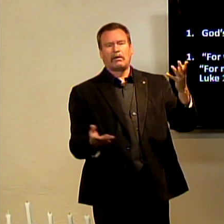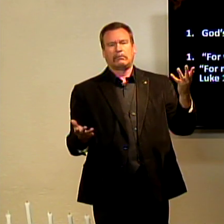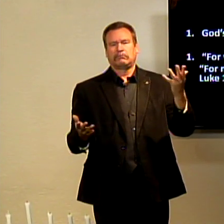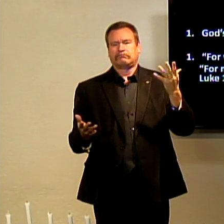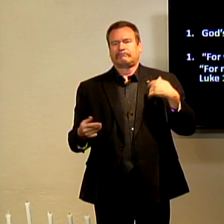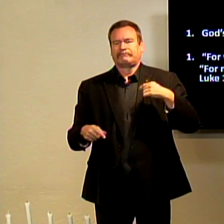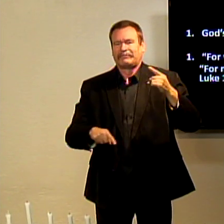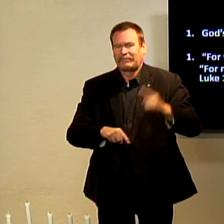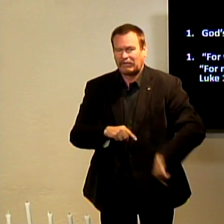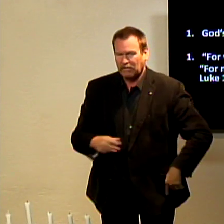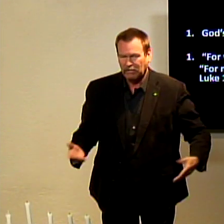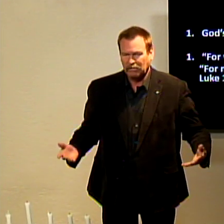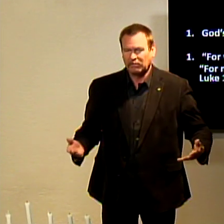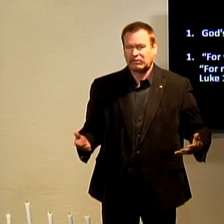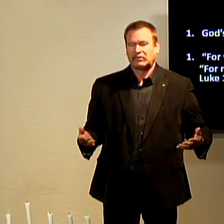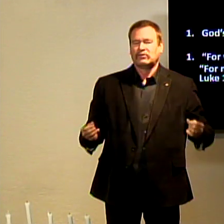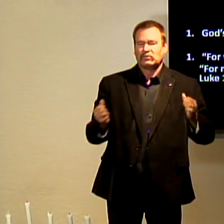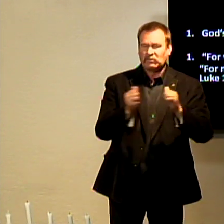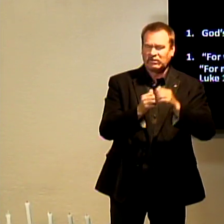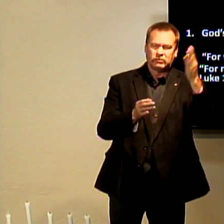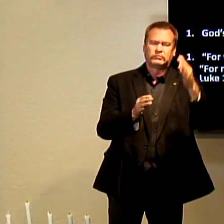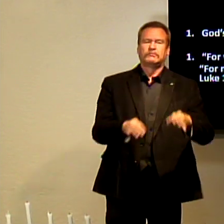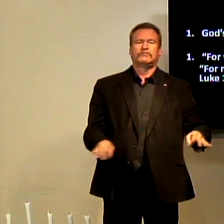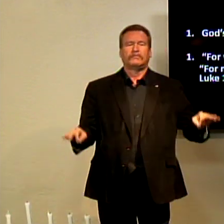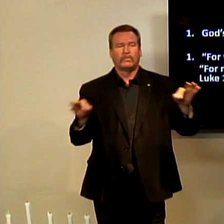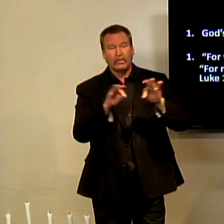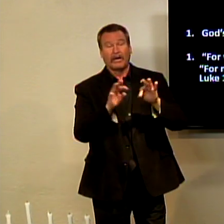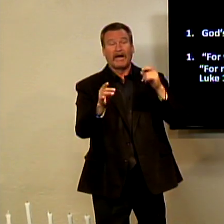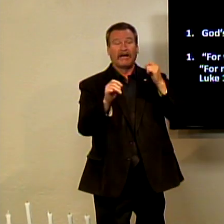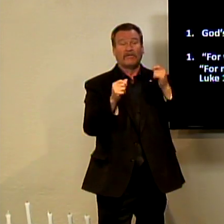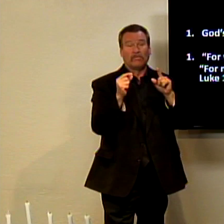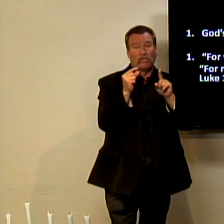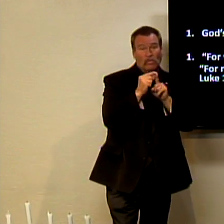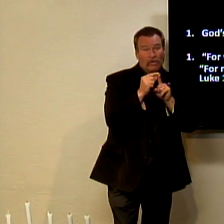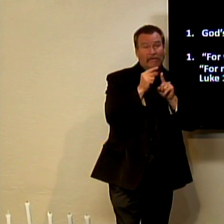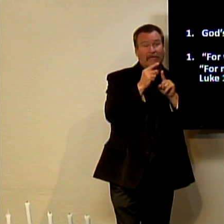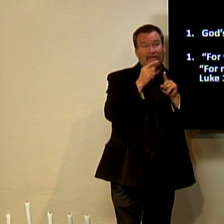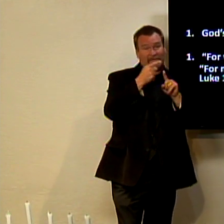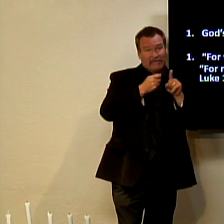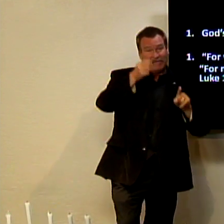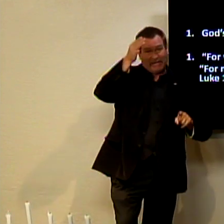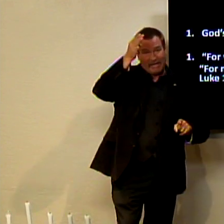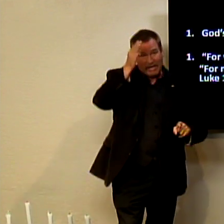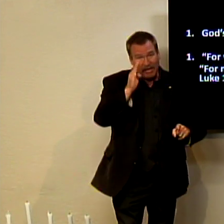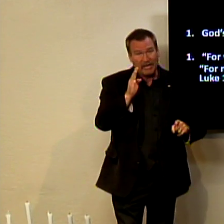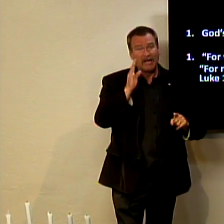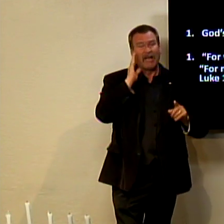God, all things are possible. Maybe you say, I can't. but with God it is possible.